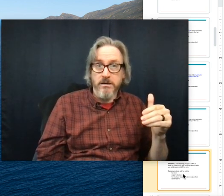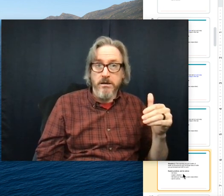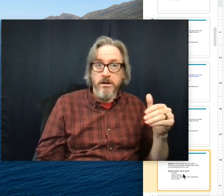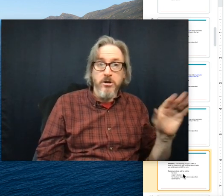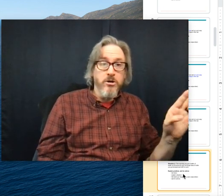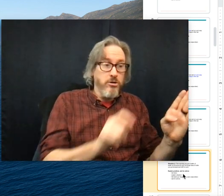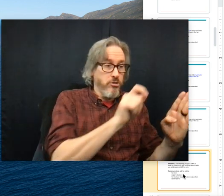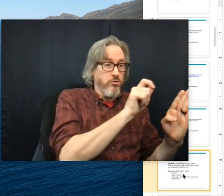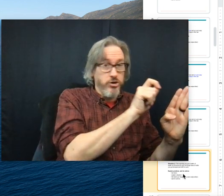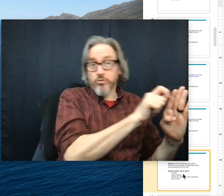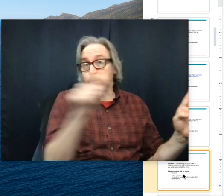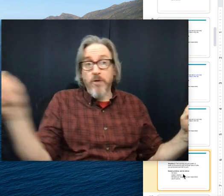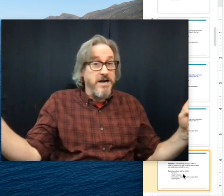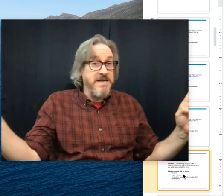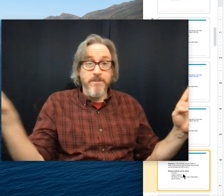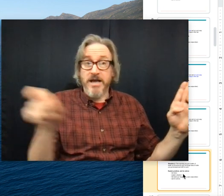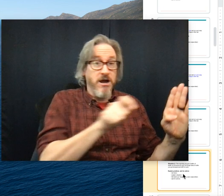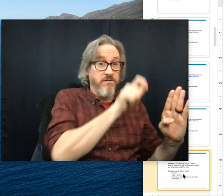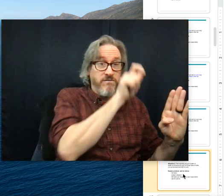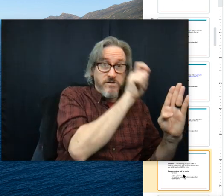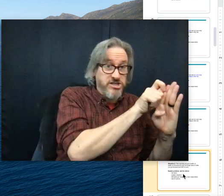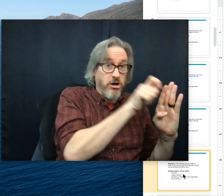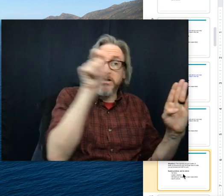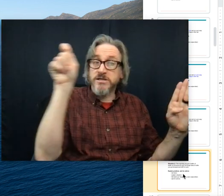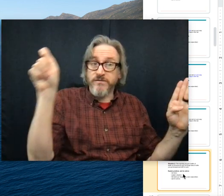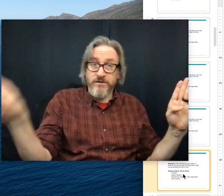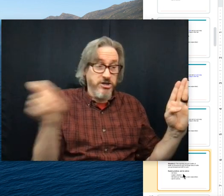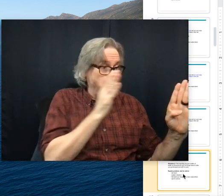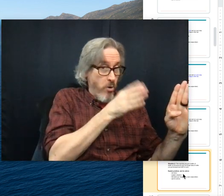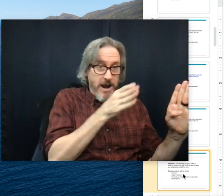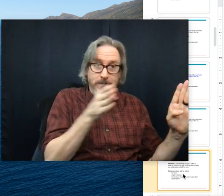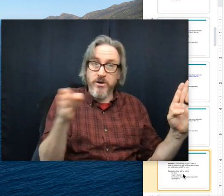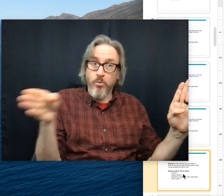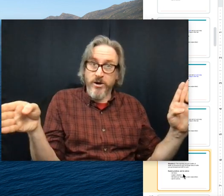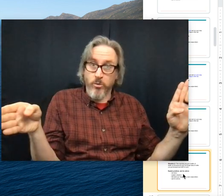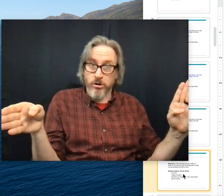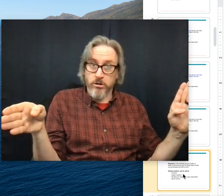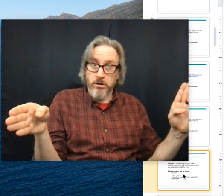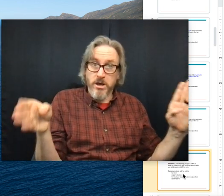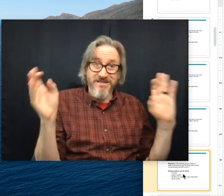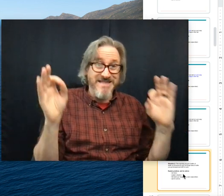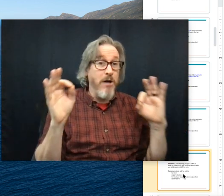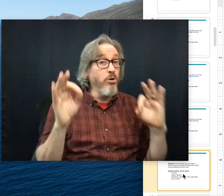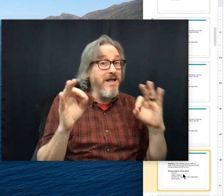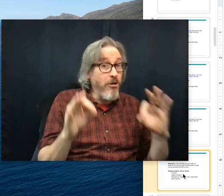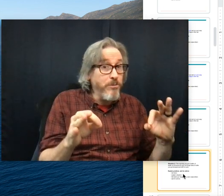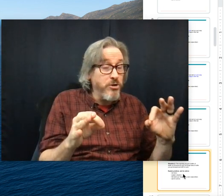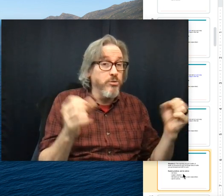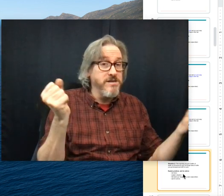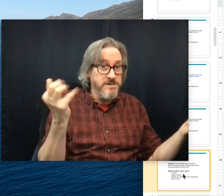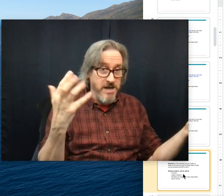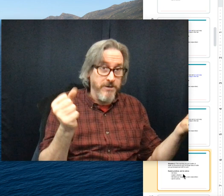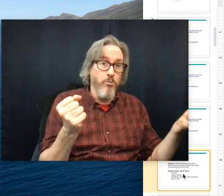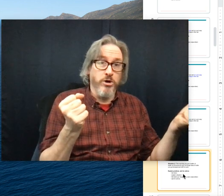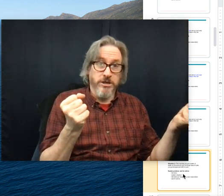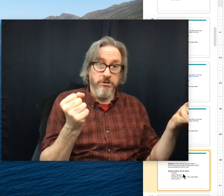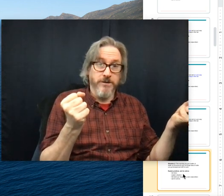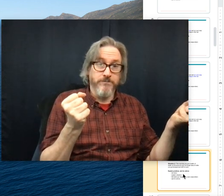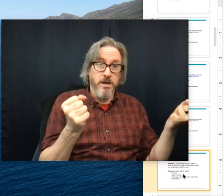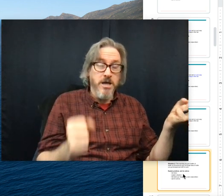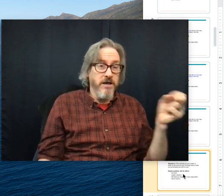timeline. You're going to write a timeline of start to finish and what happened in what order. That will help you sign